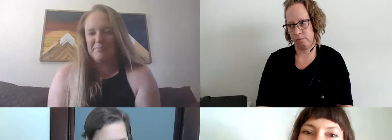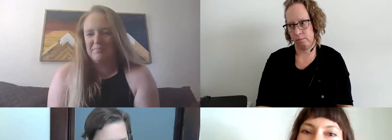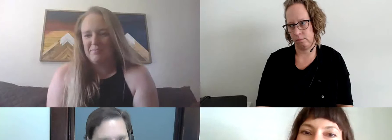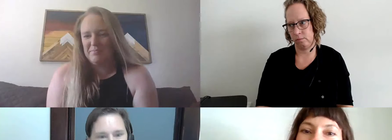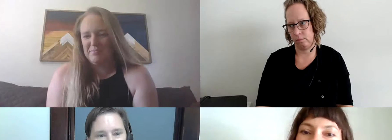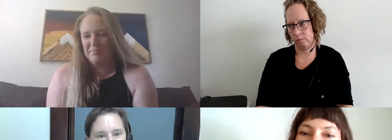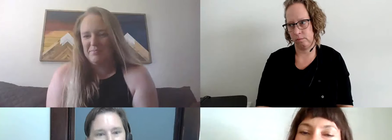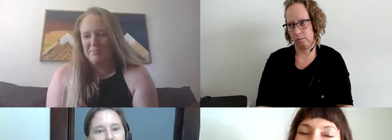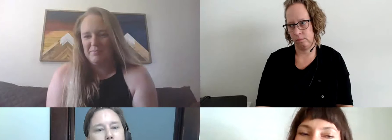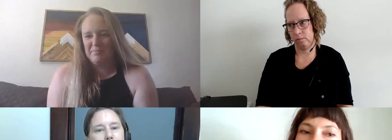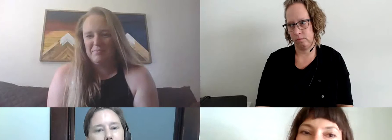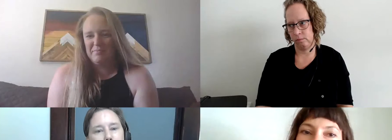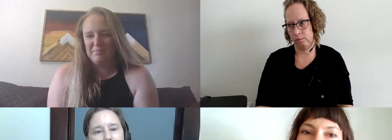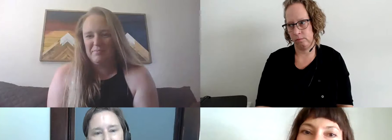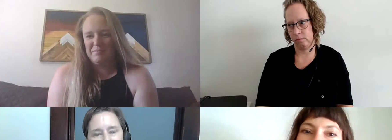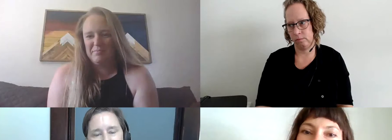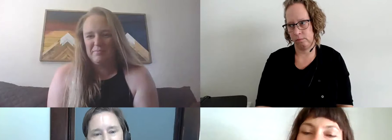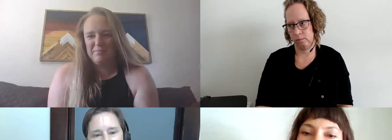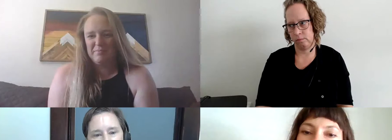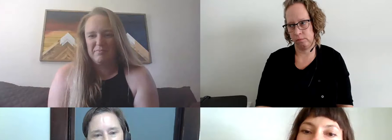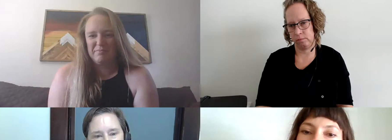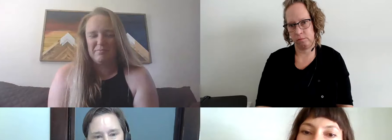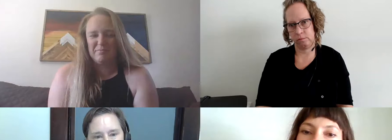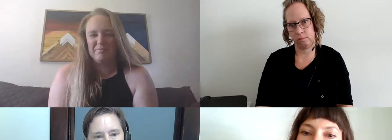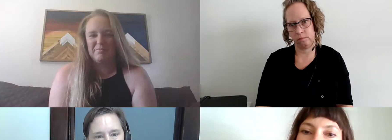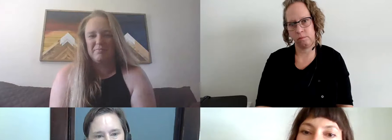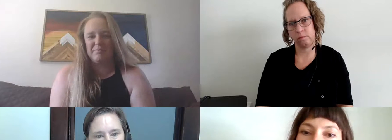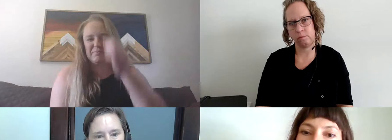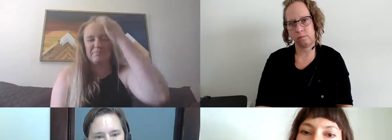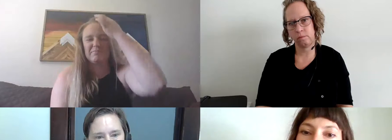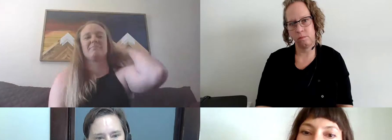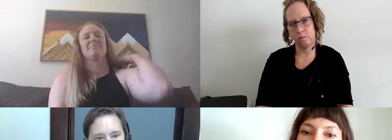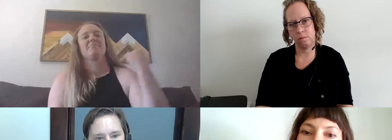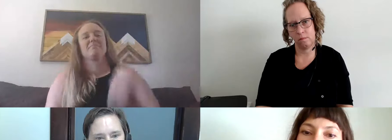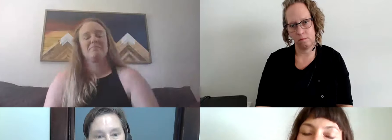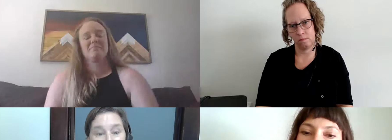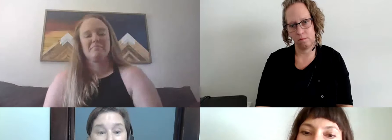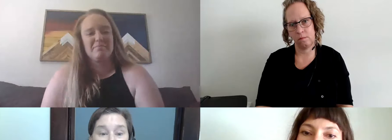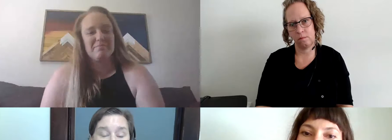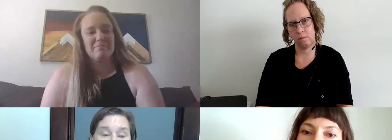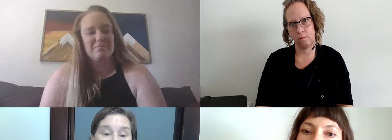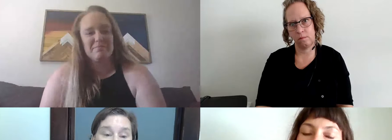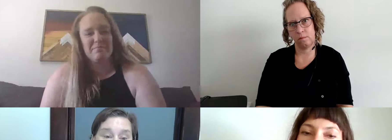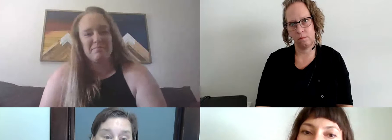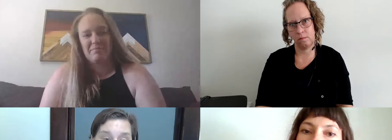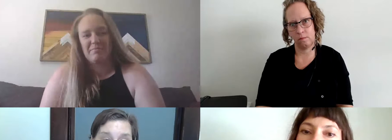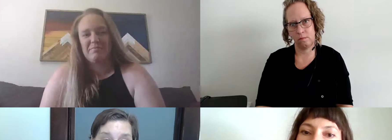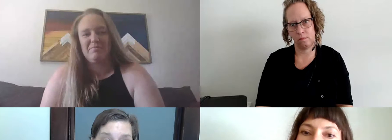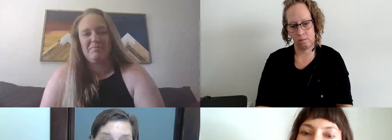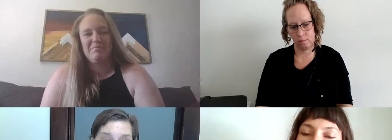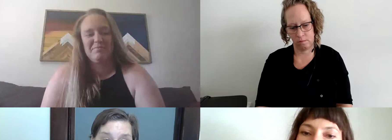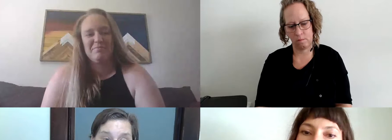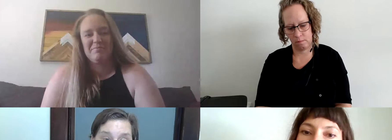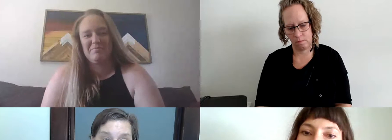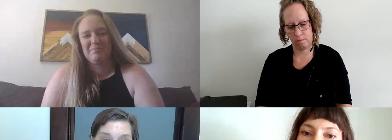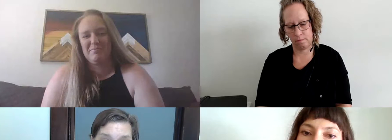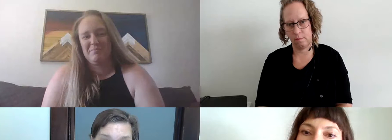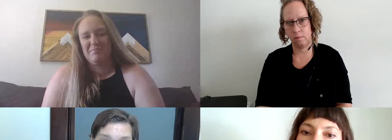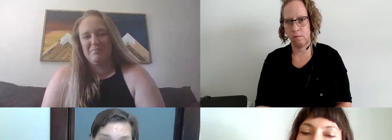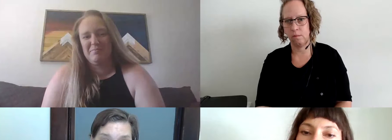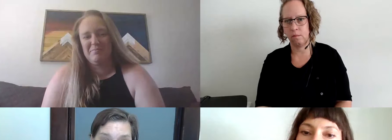that's frustrating, but at the moment, those are the only three that allow the captions to be embedded. If you're using a different platform, we